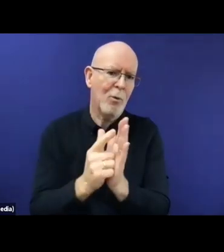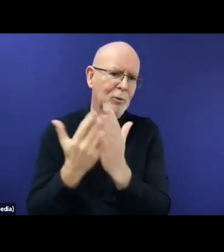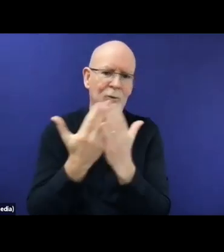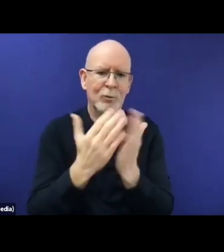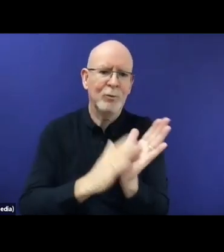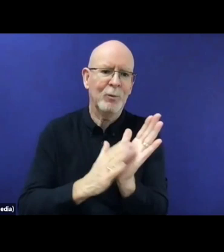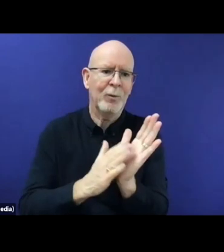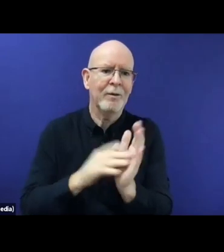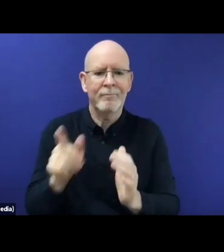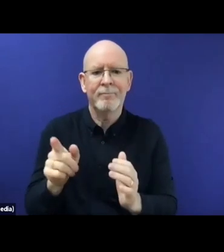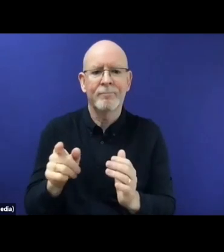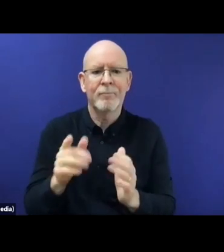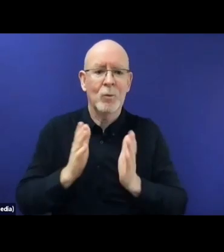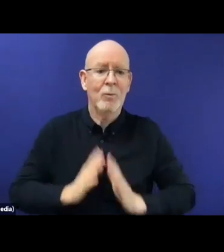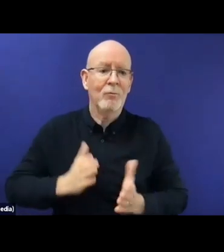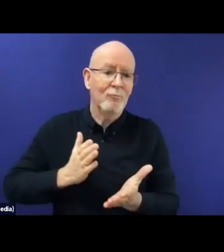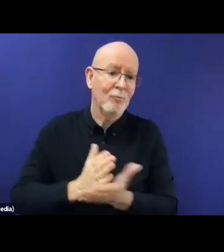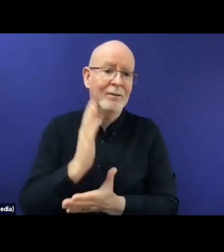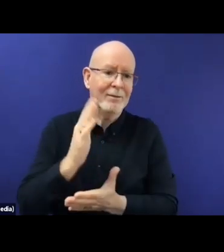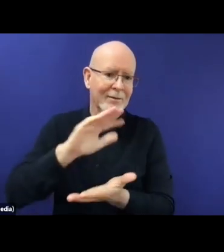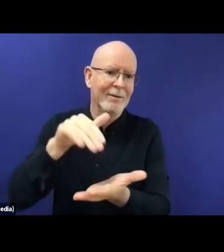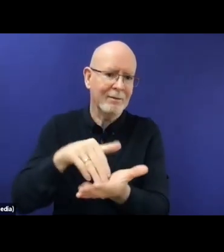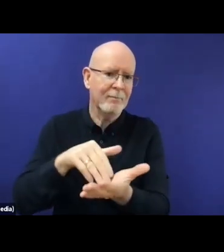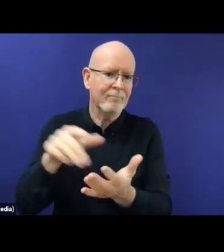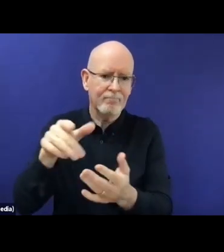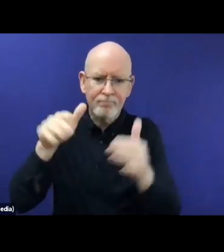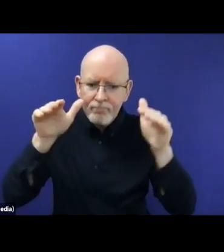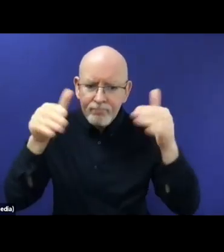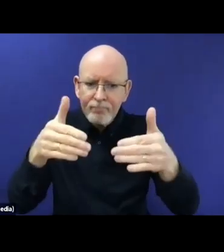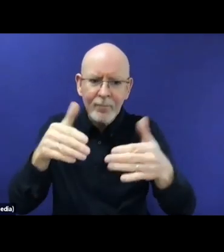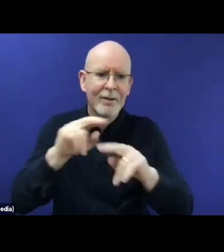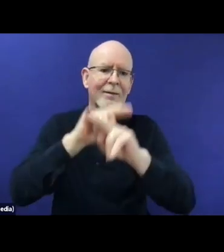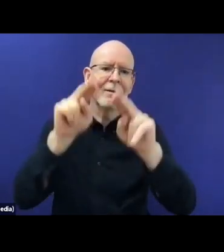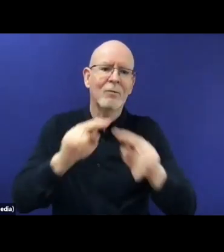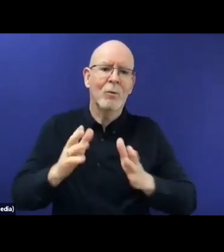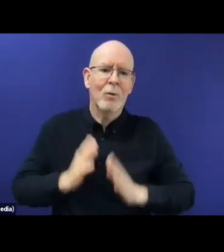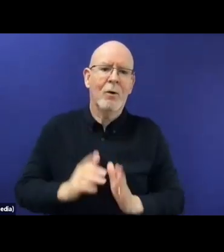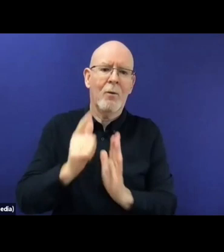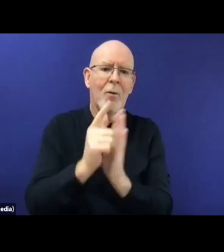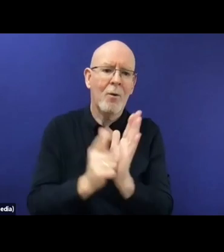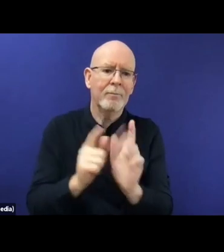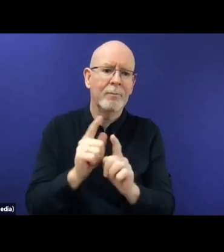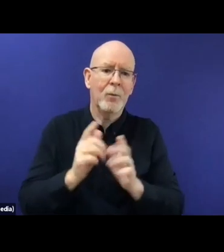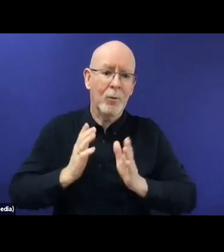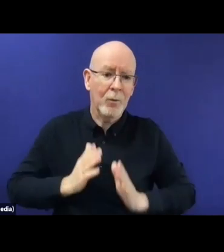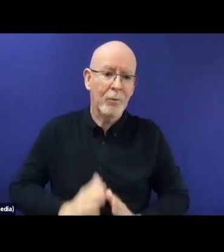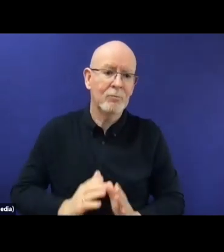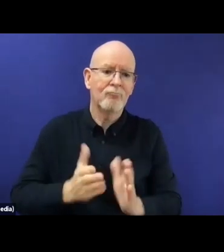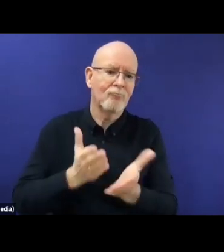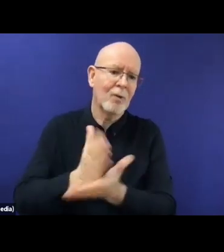guidelines on investigating violations of international humanitarian law. Our final panellist